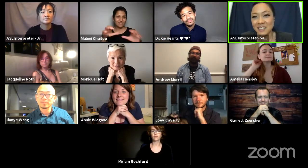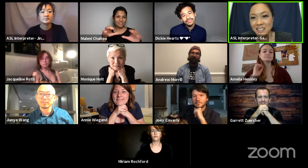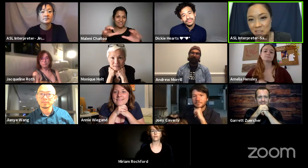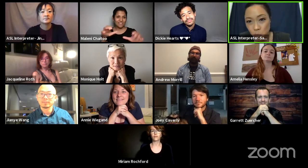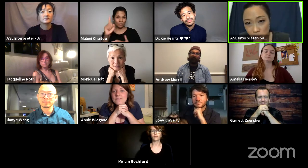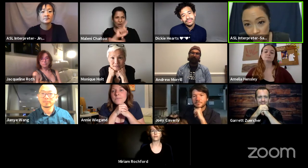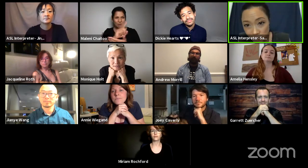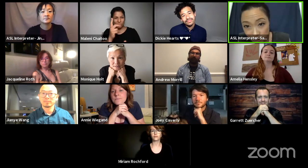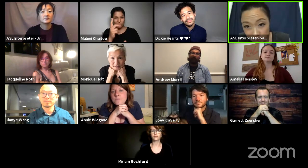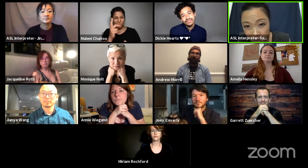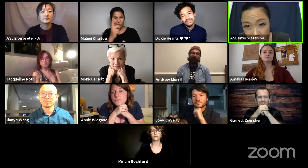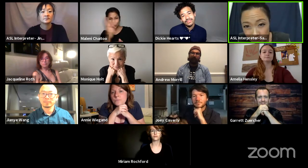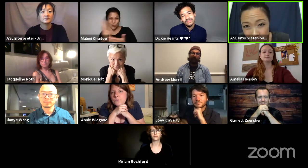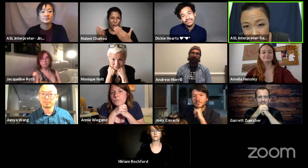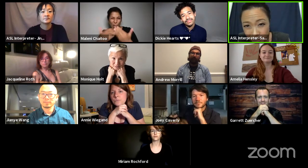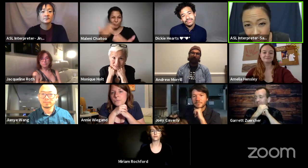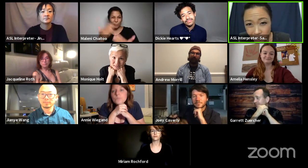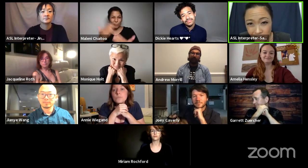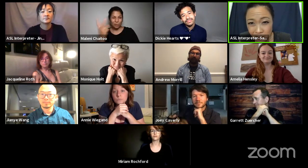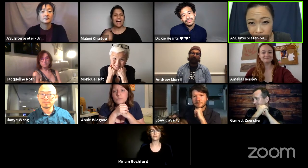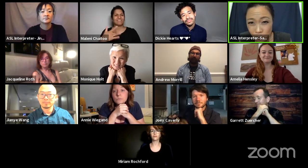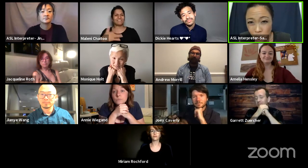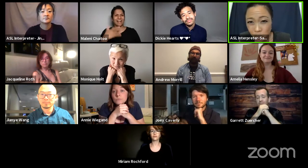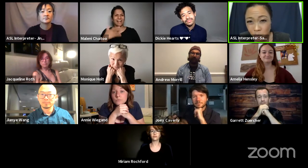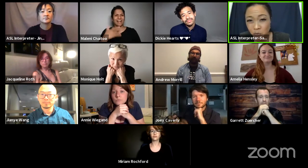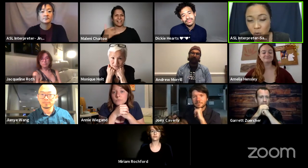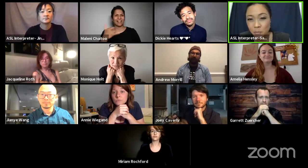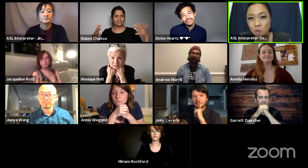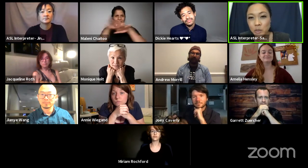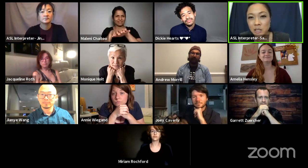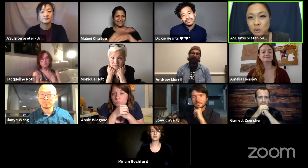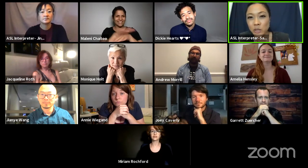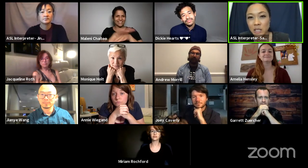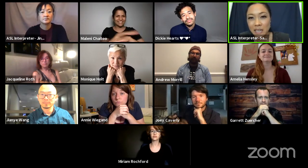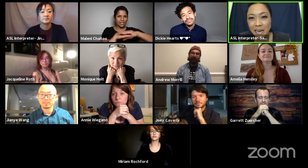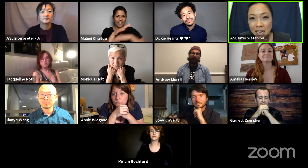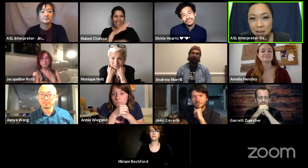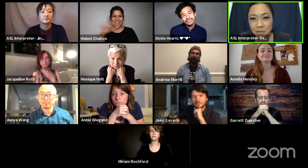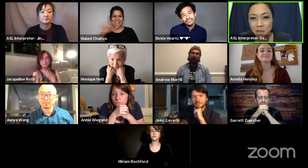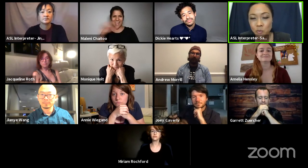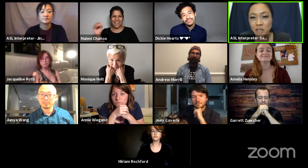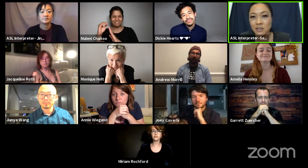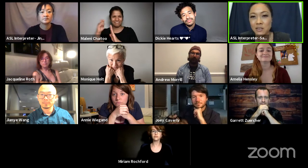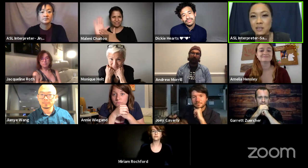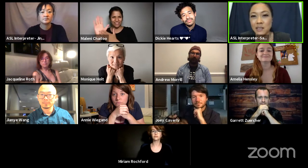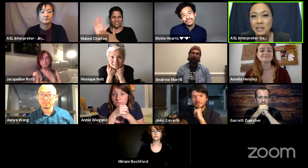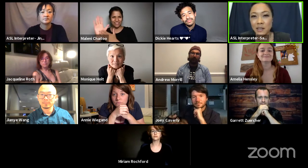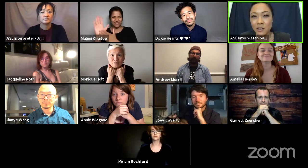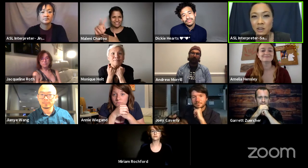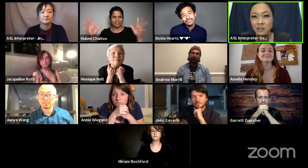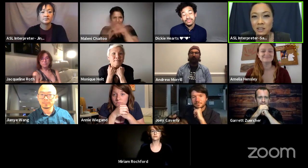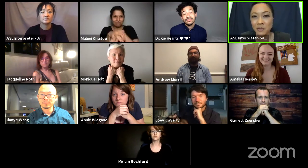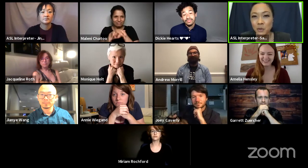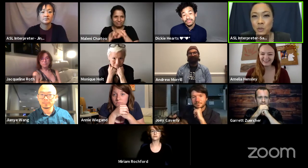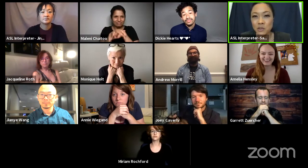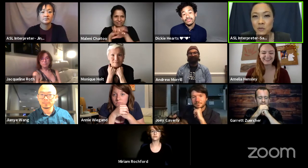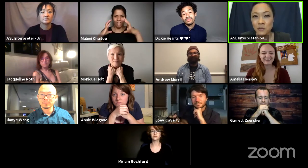Yes, what Amelia was saying, I think we worked for about a week to a week and a half, and then we had to layer on everyone's